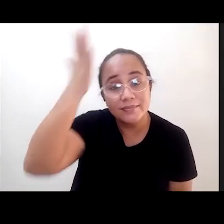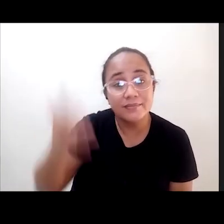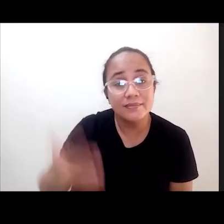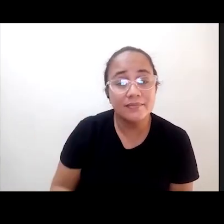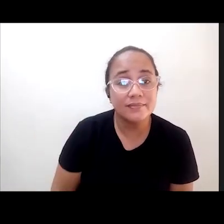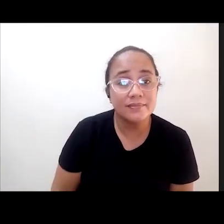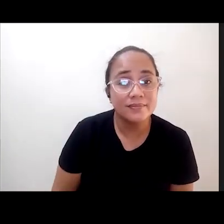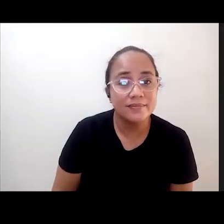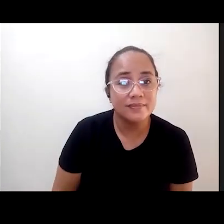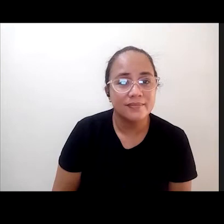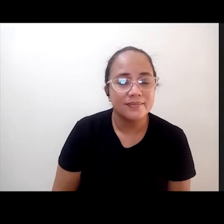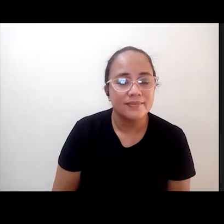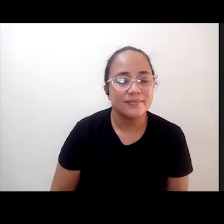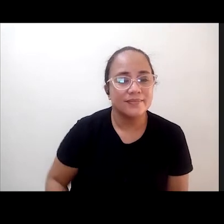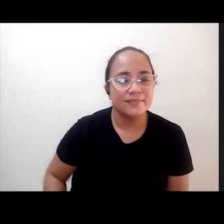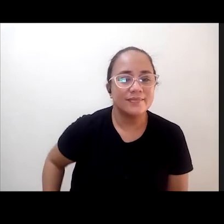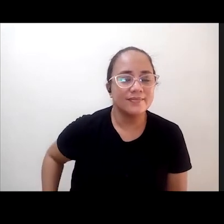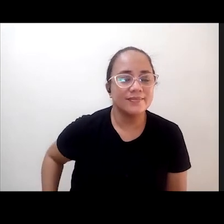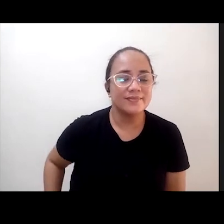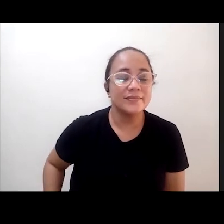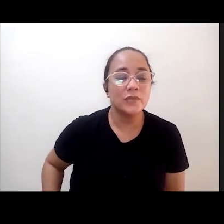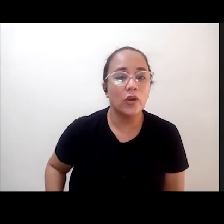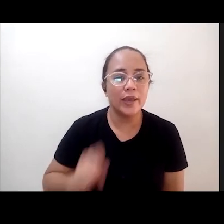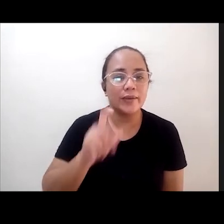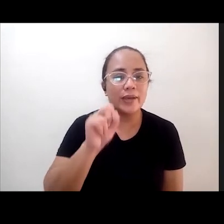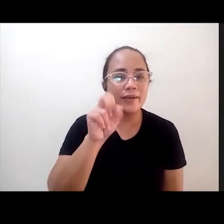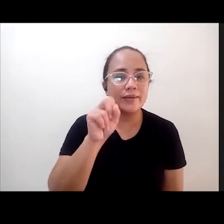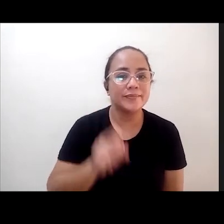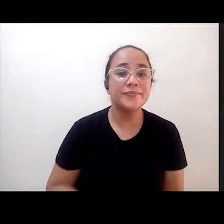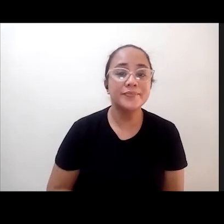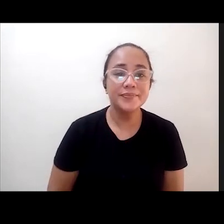No, sir. I have no comment. Okay, all right.